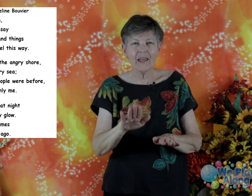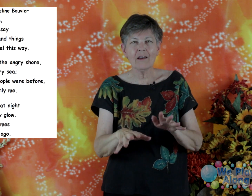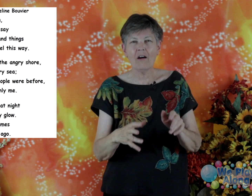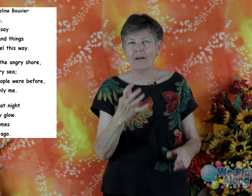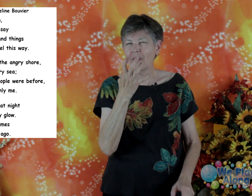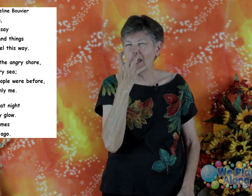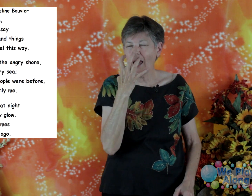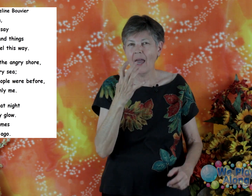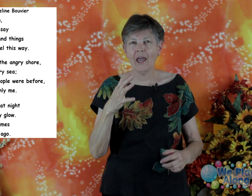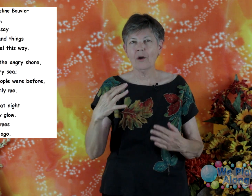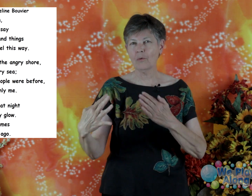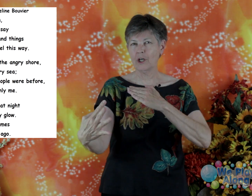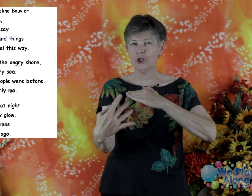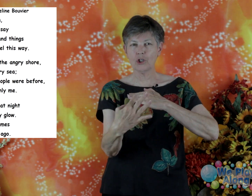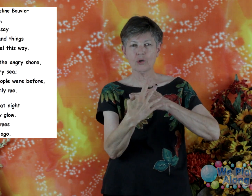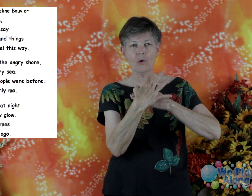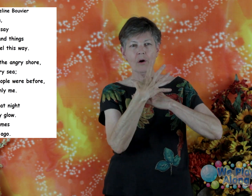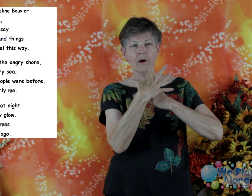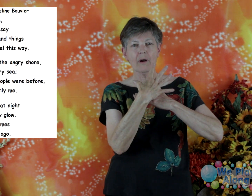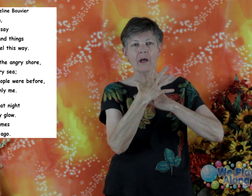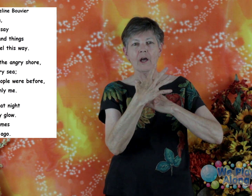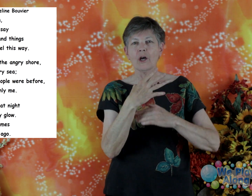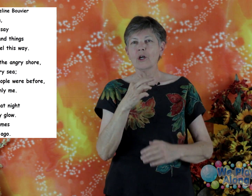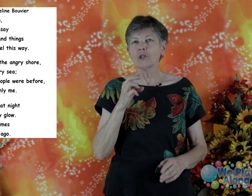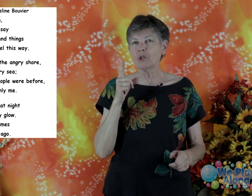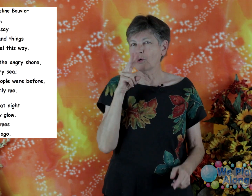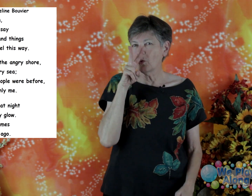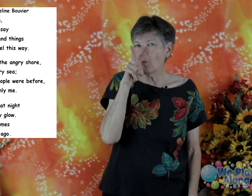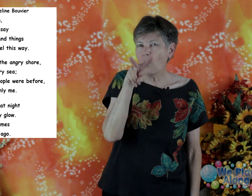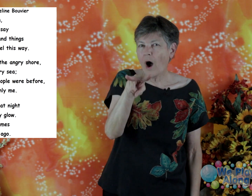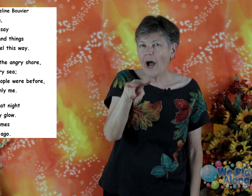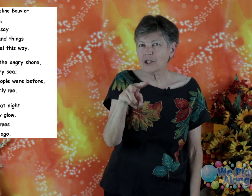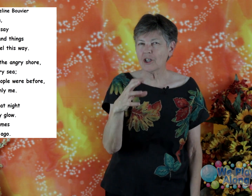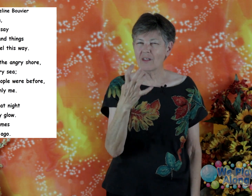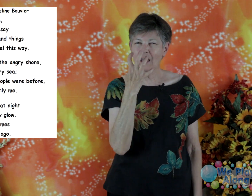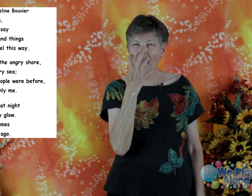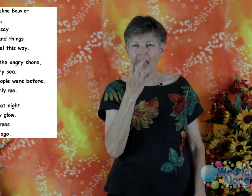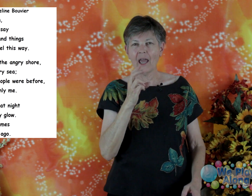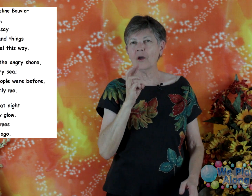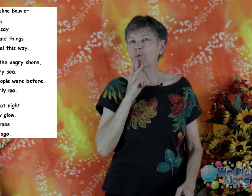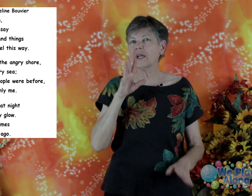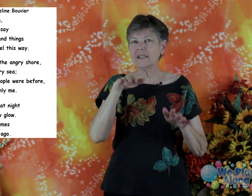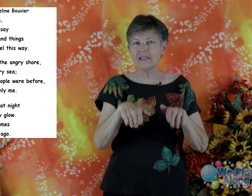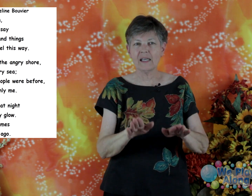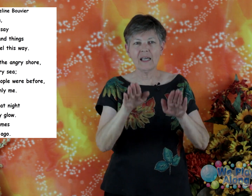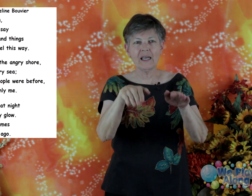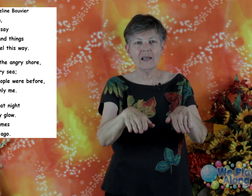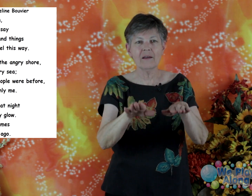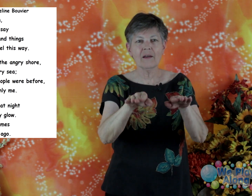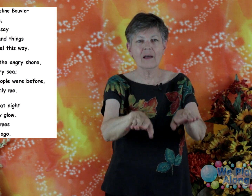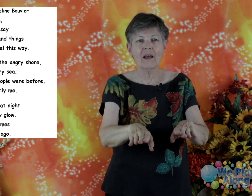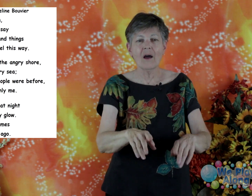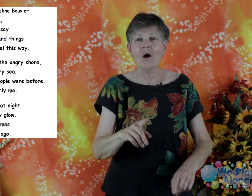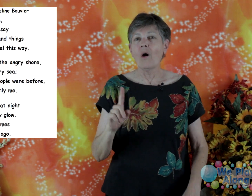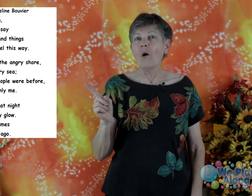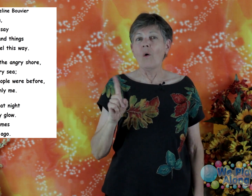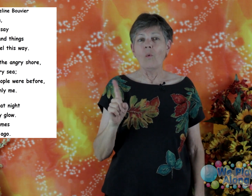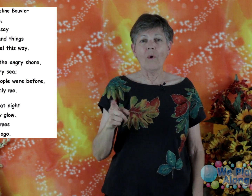walking on the angry shore to watch the angry sea,